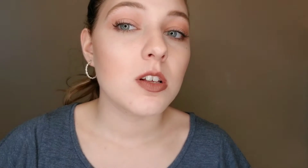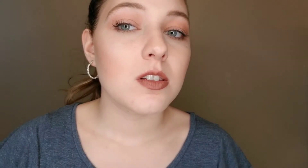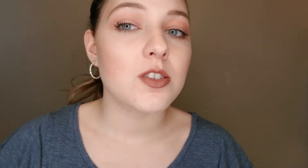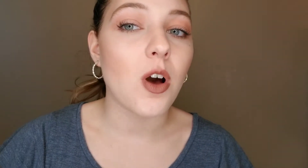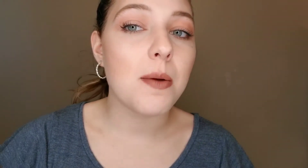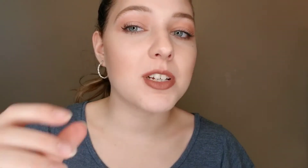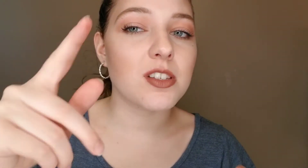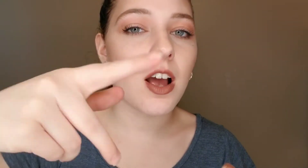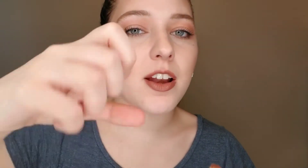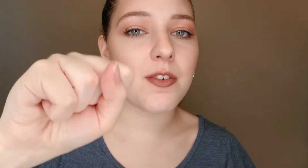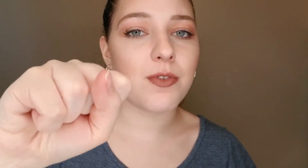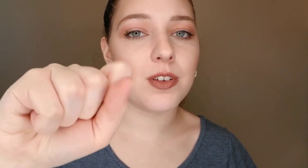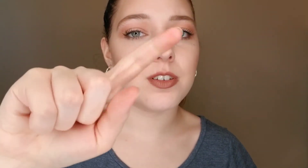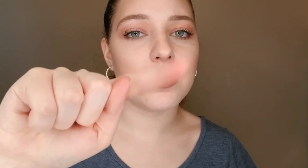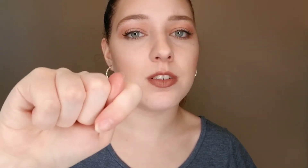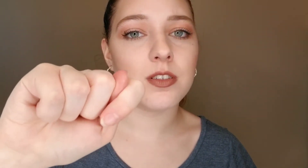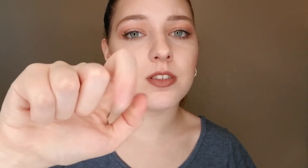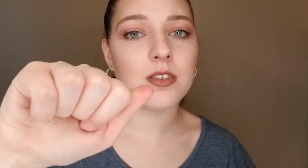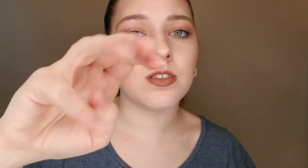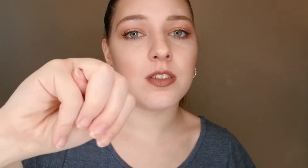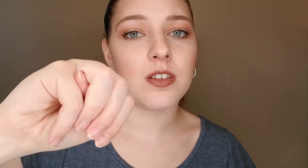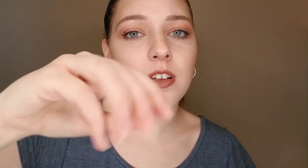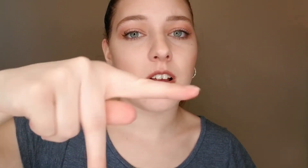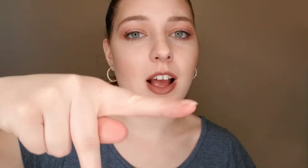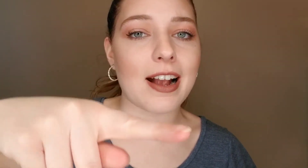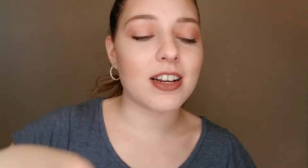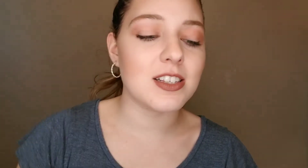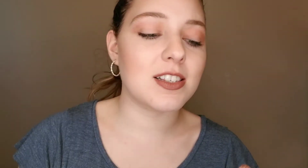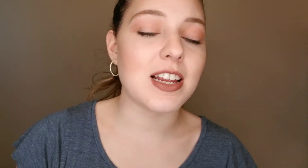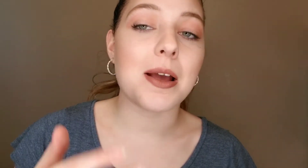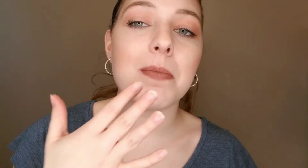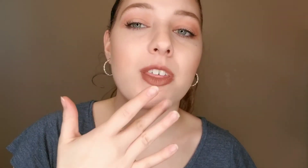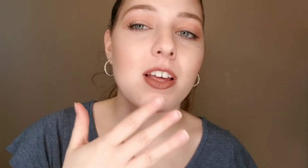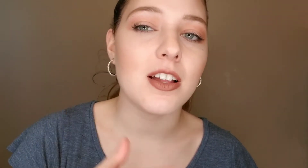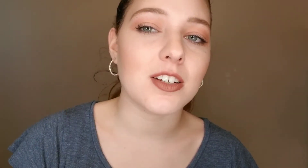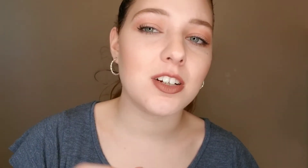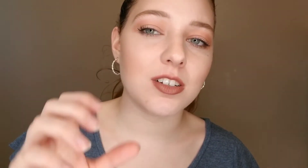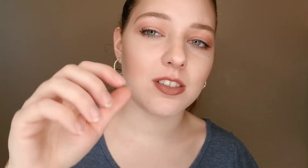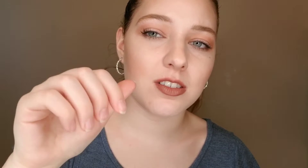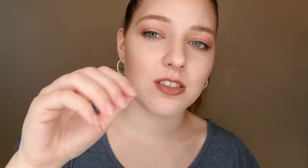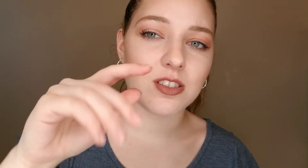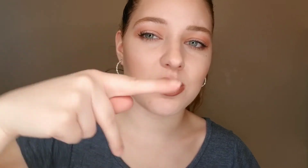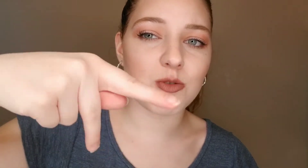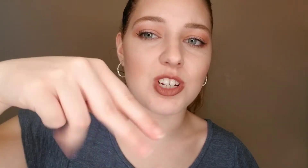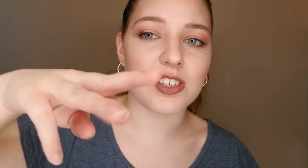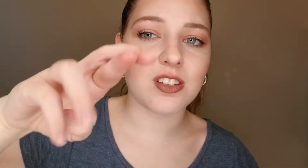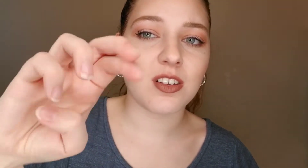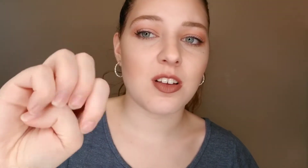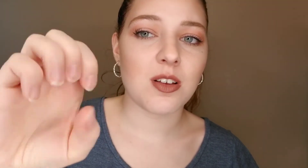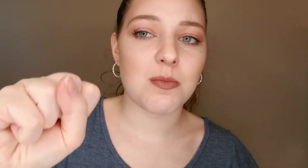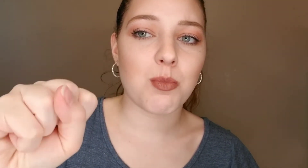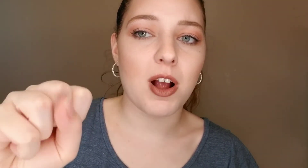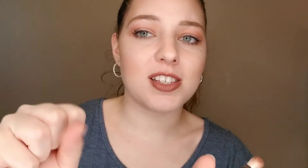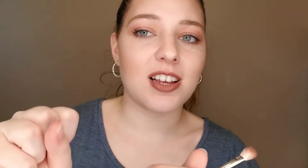So I'm just kind of, I'm going to stamp the color. So just press it